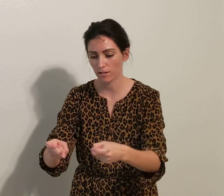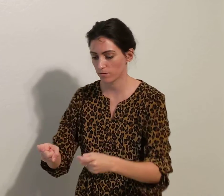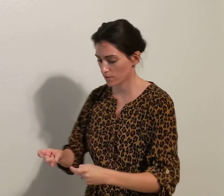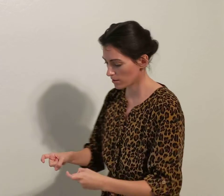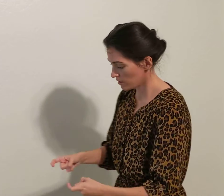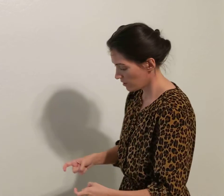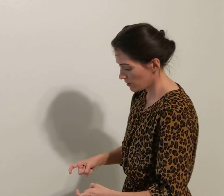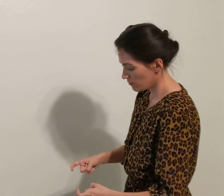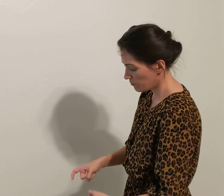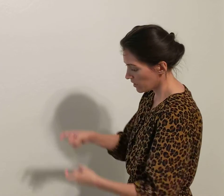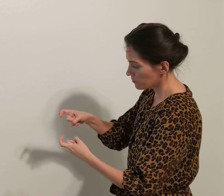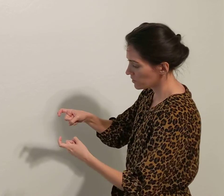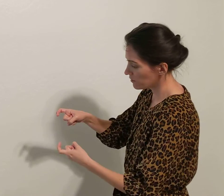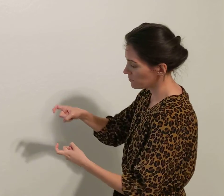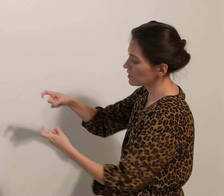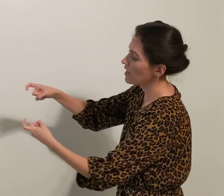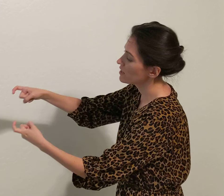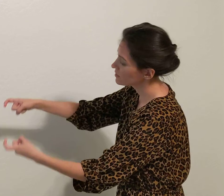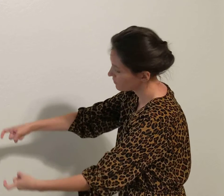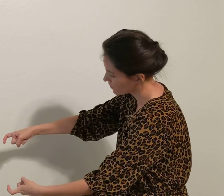gift. Pick up the gift and give the gift.